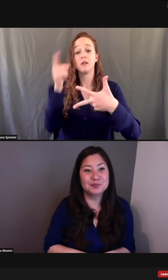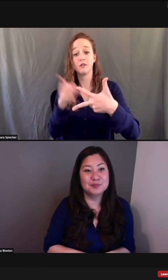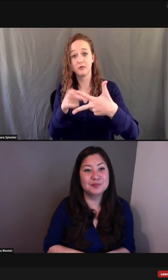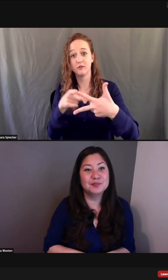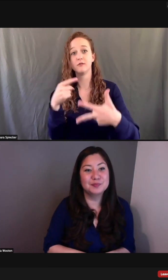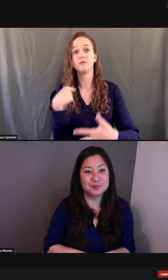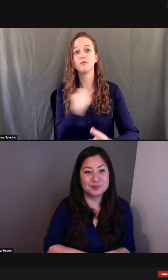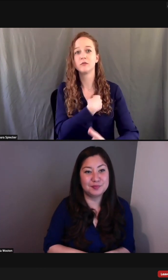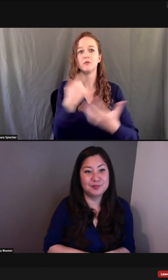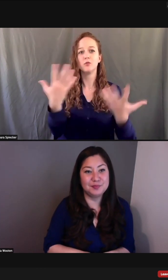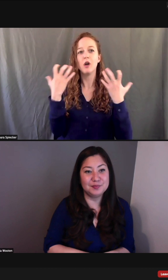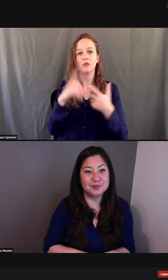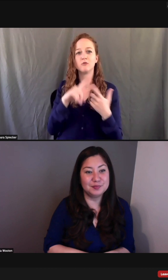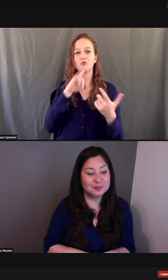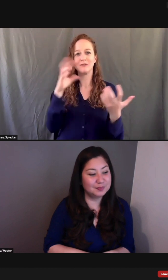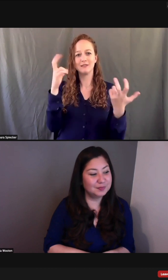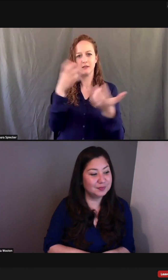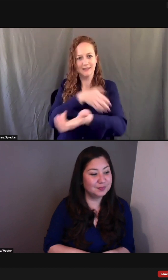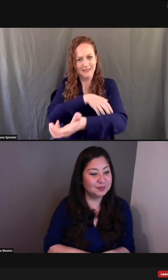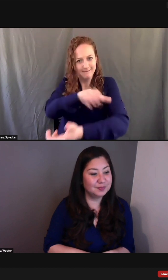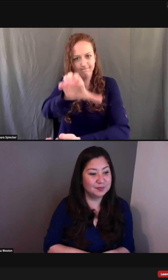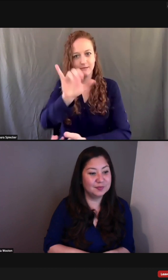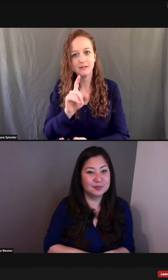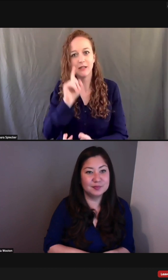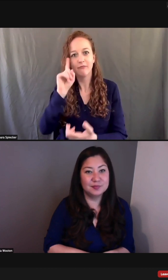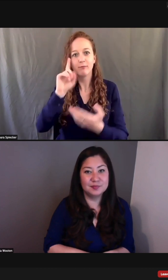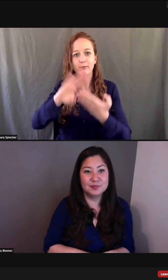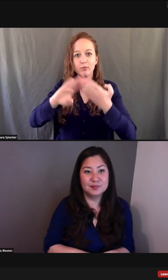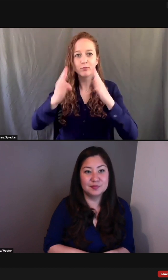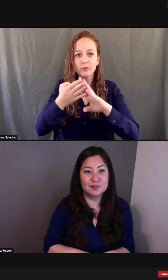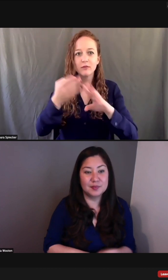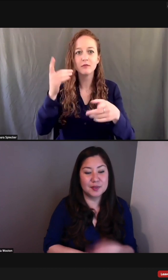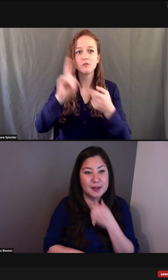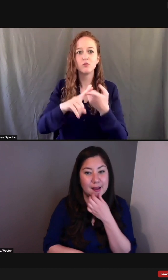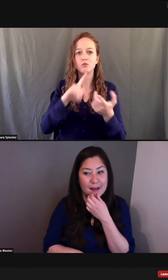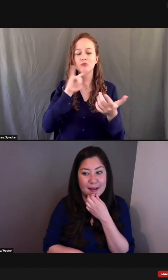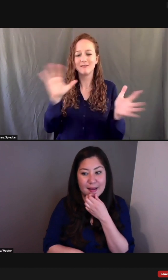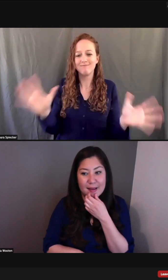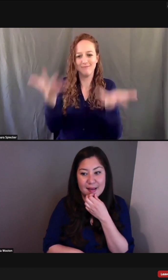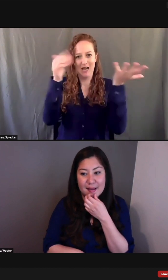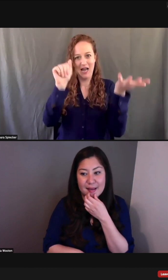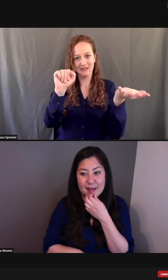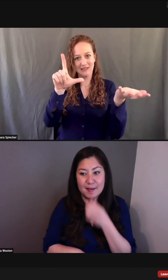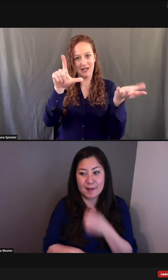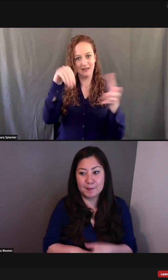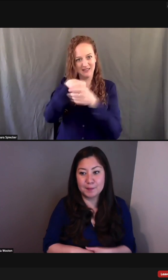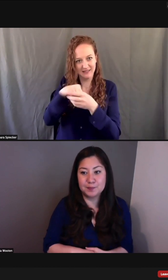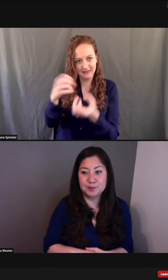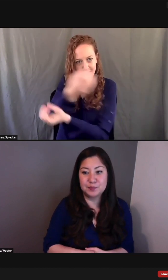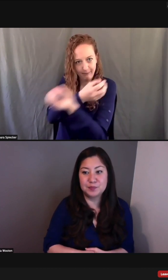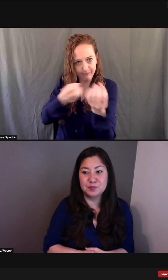So everything that Barbara had just mentioned, that became part of our mission.